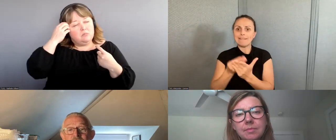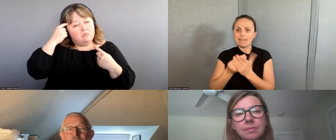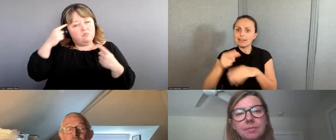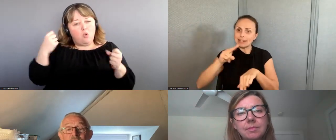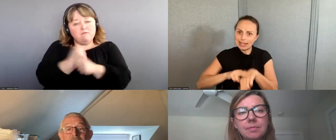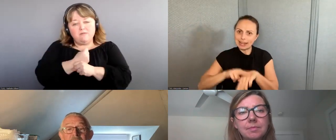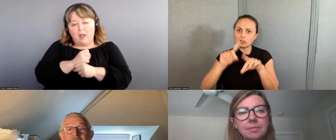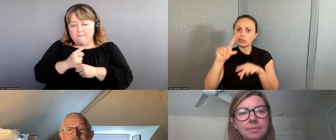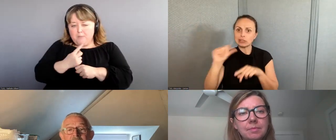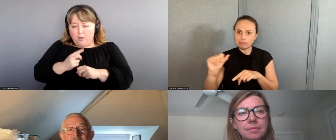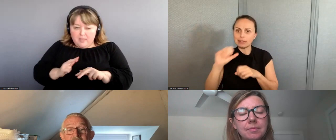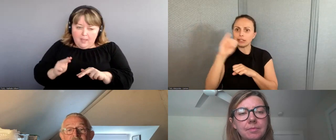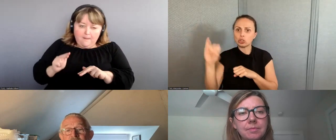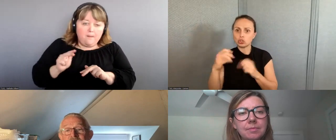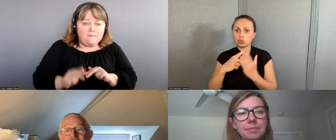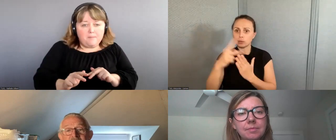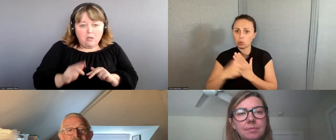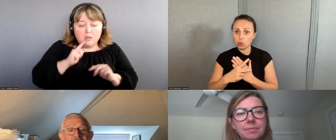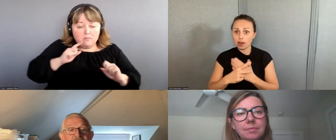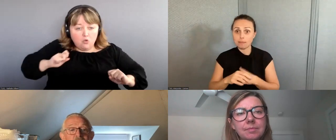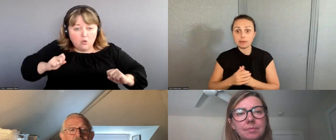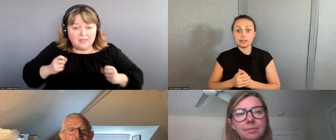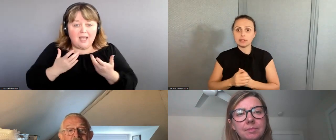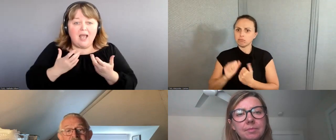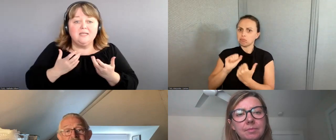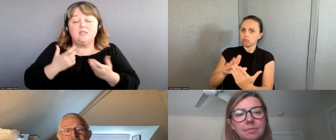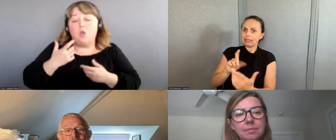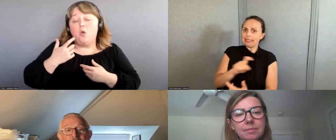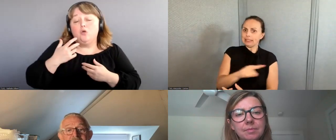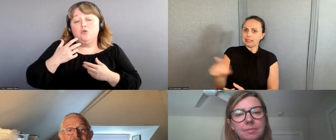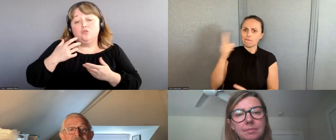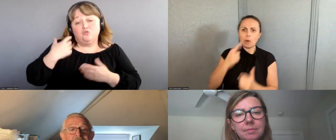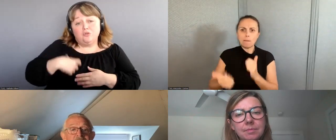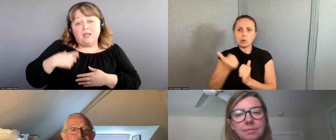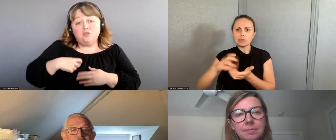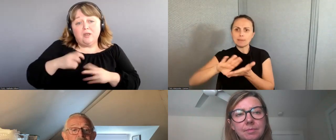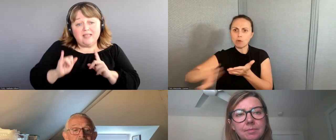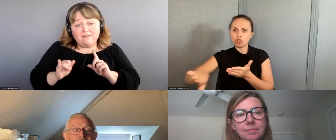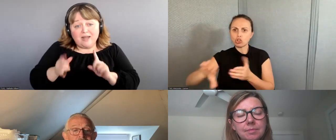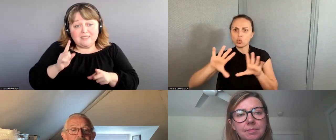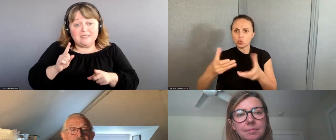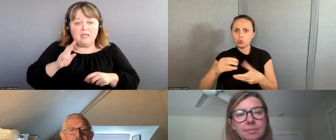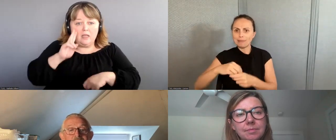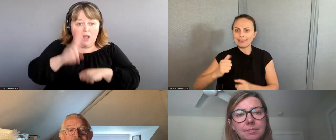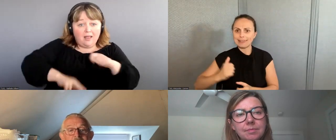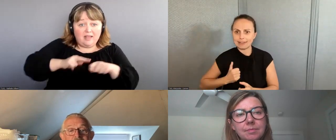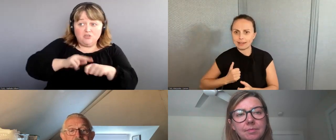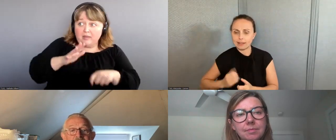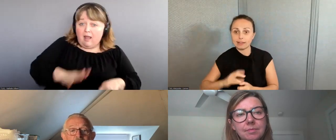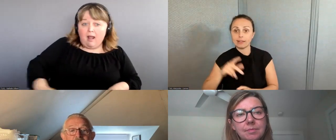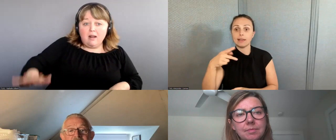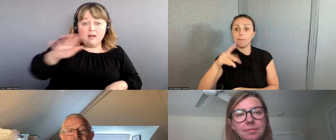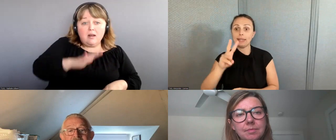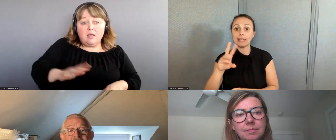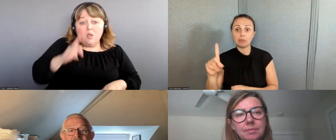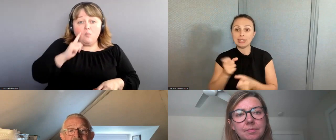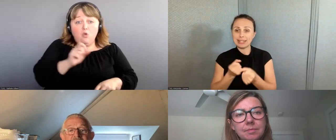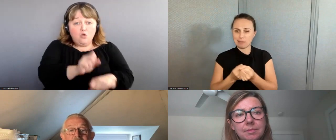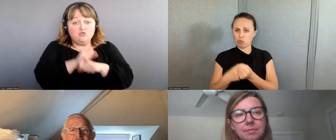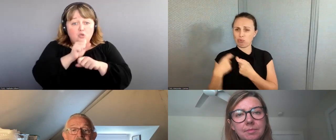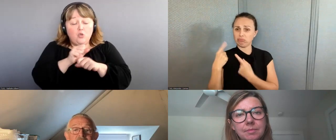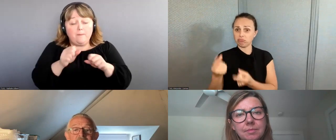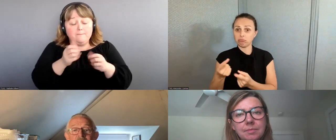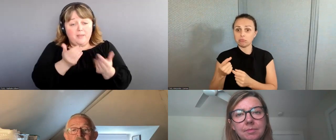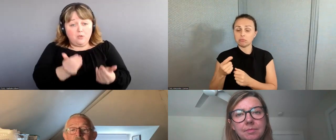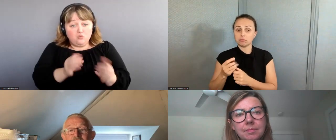disability insurance program and address the needs of the most marginalized group in Canada. PWD support in the last